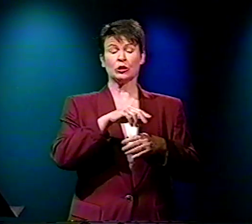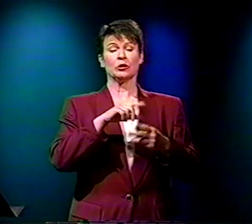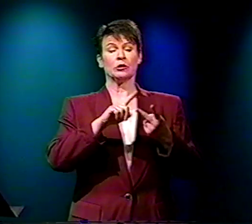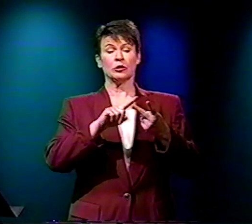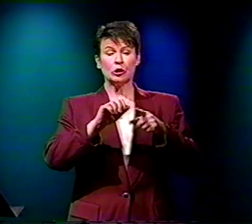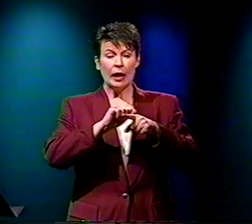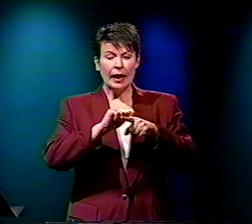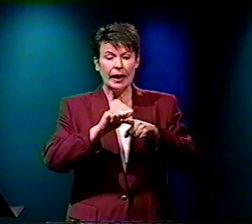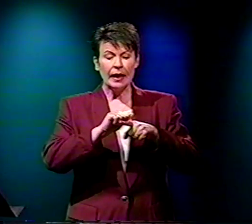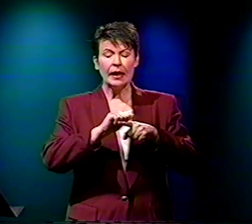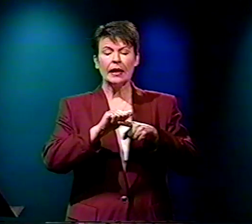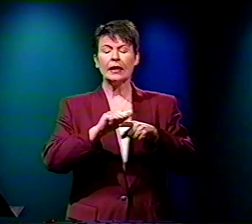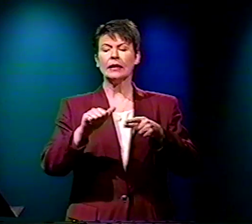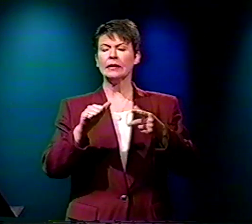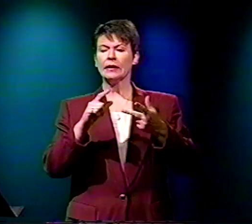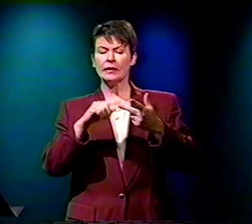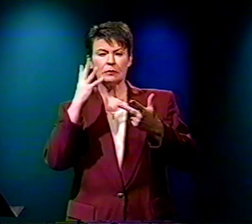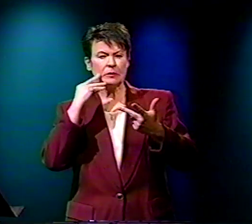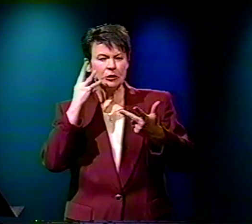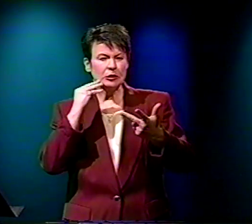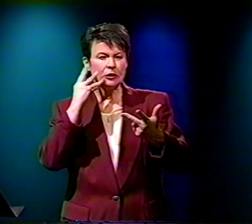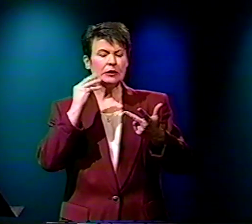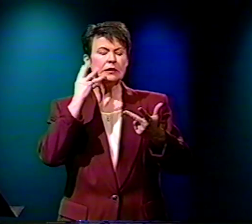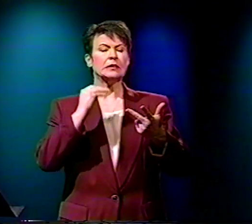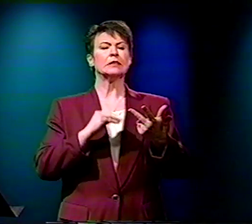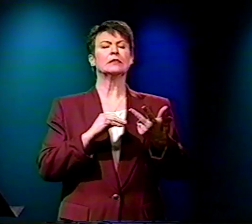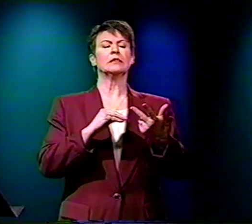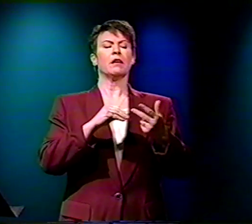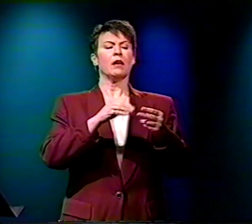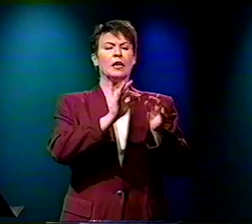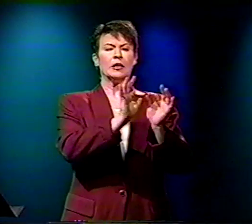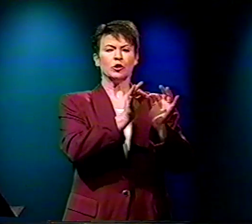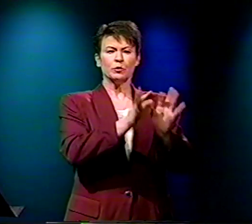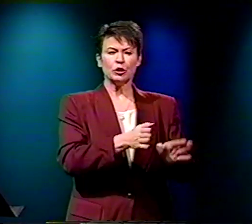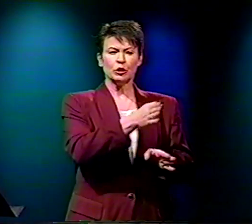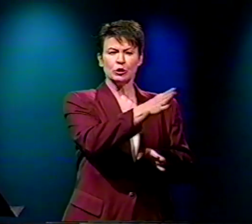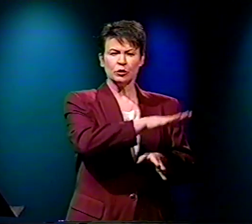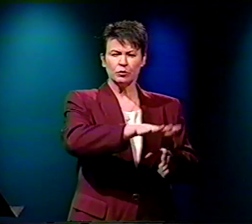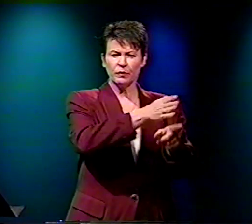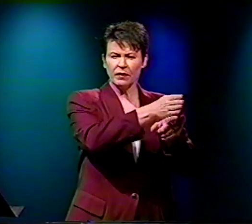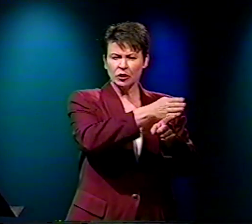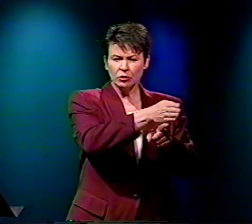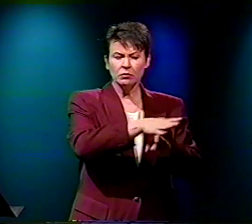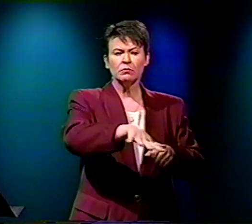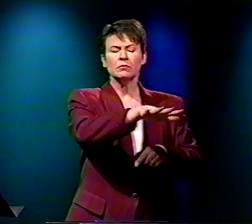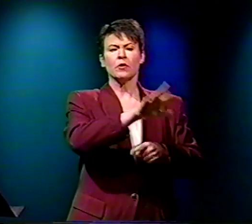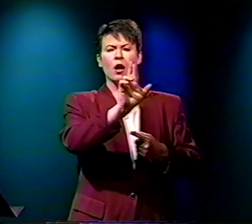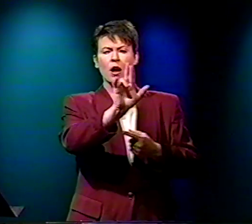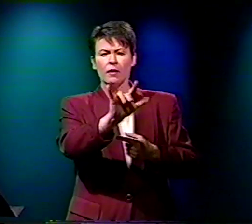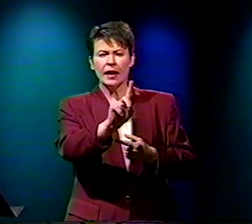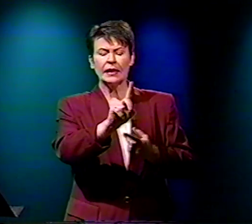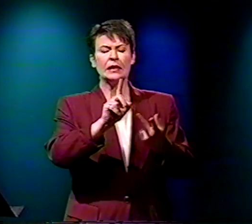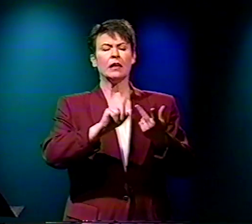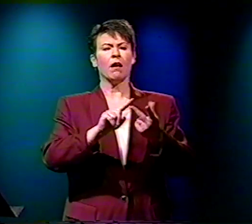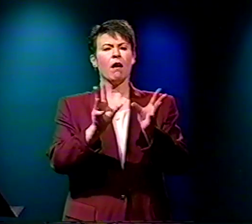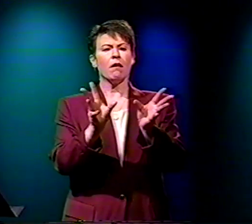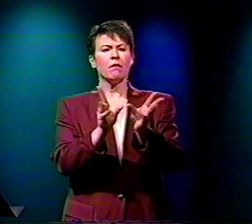Through research, training, and experiences, interpreters, professional interpreters,